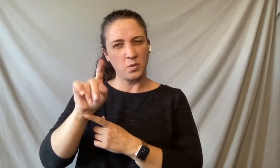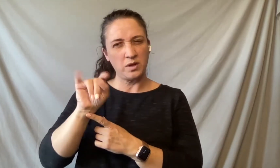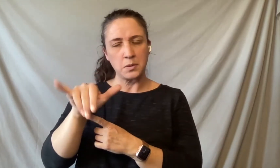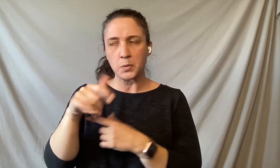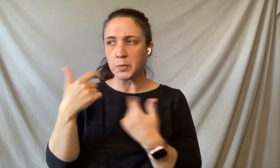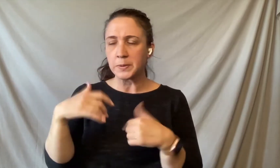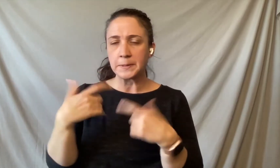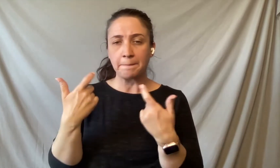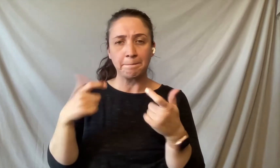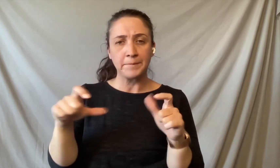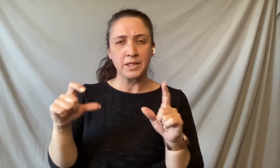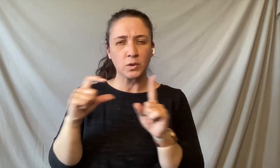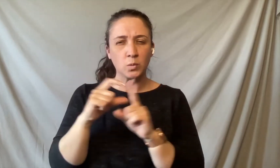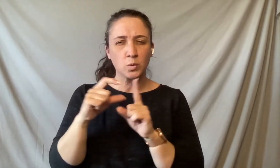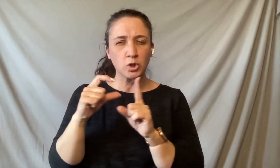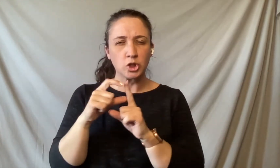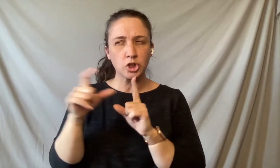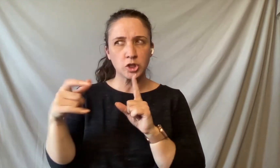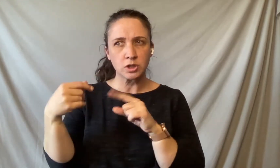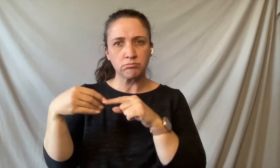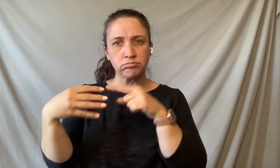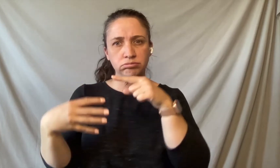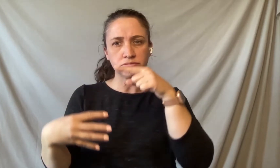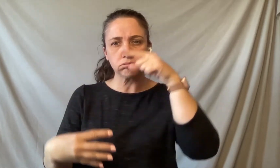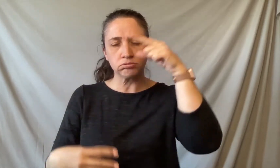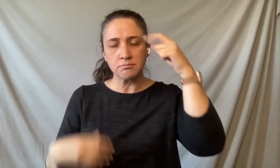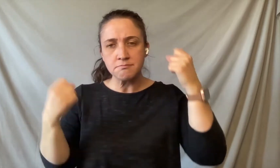things. And I'm not sure we can say